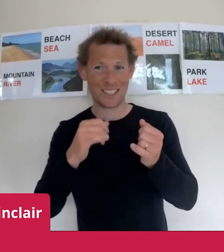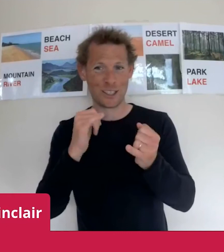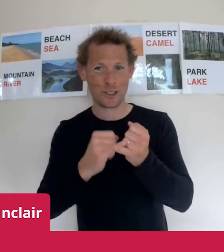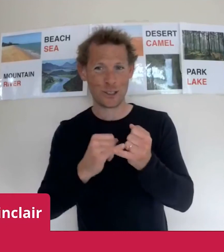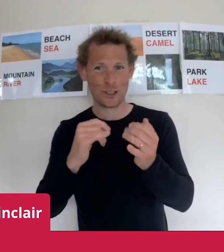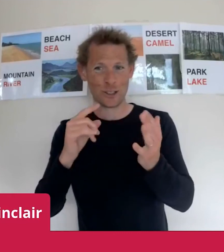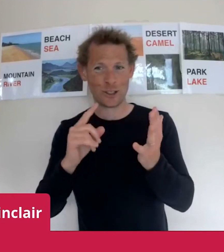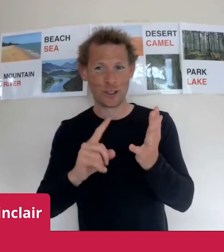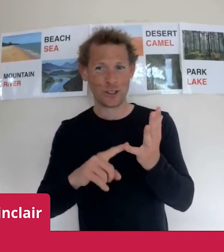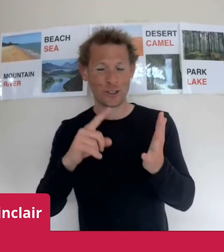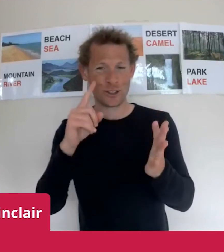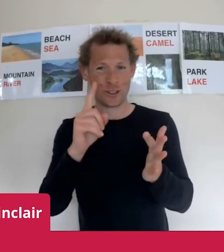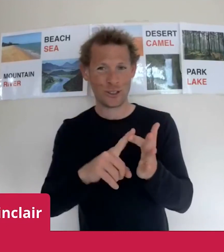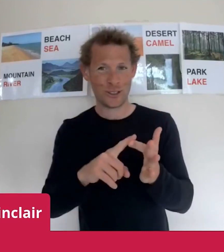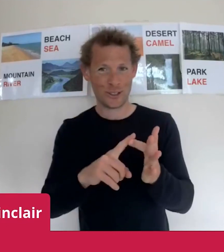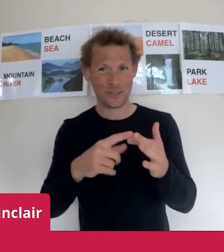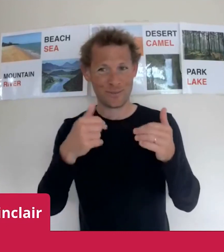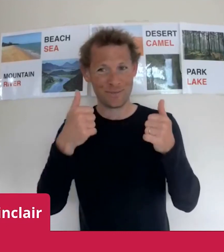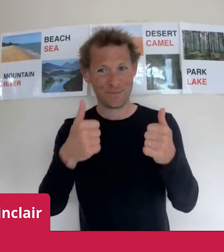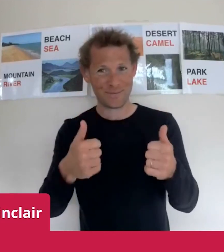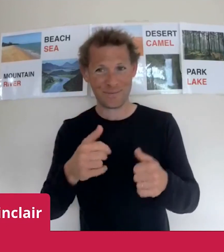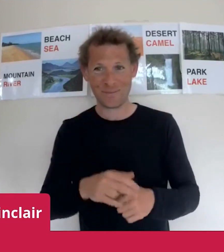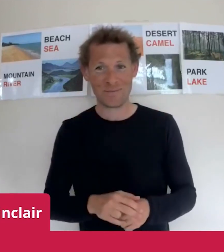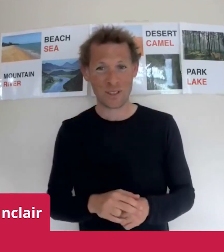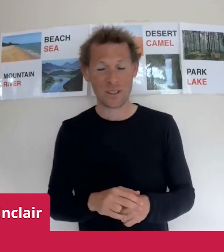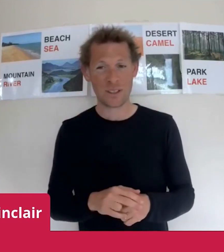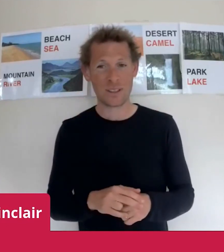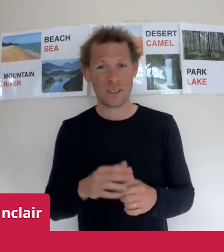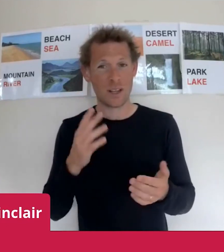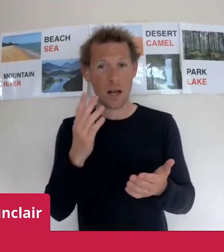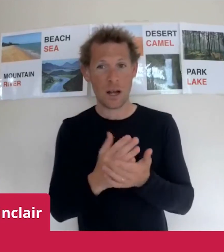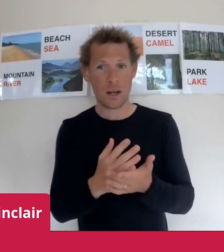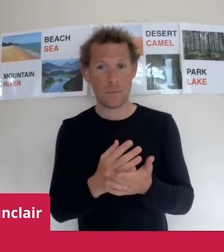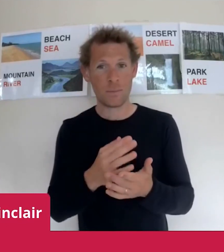Oh, well done, Sue. That's great.